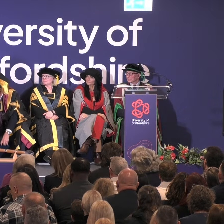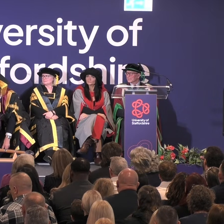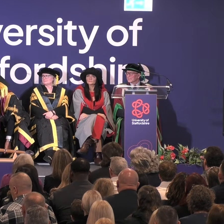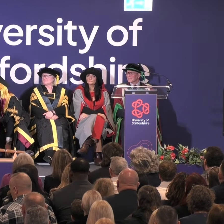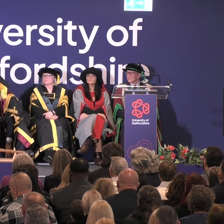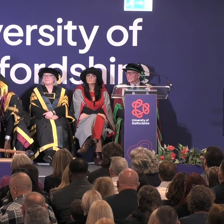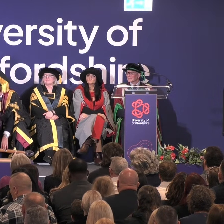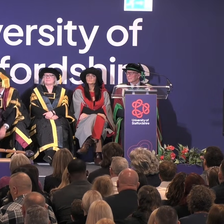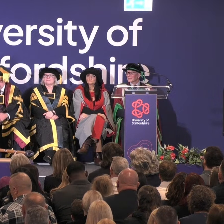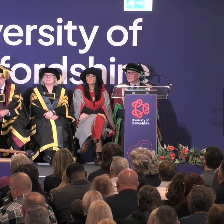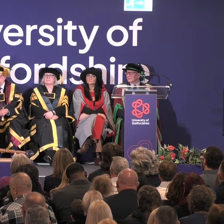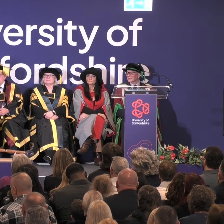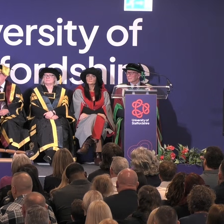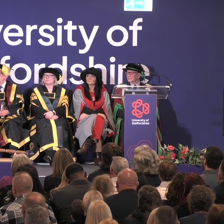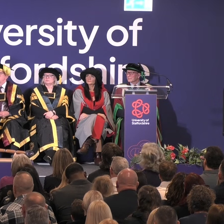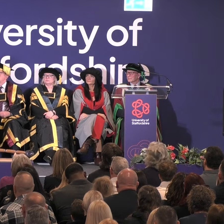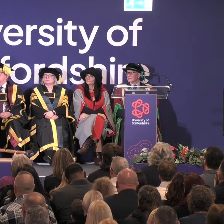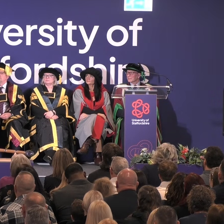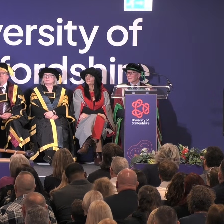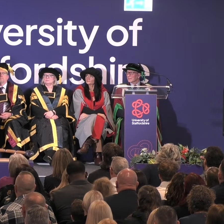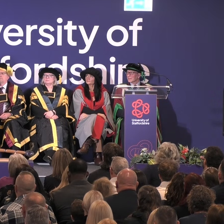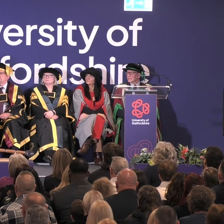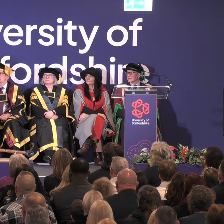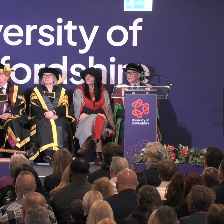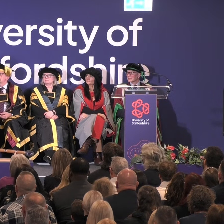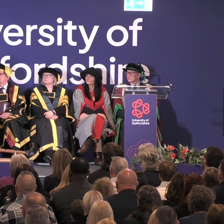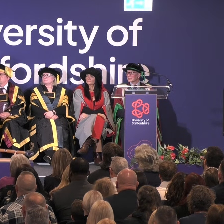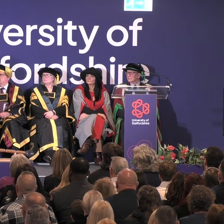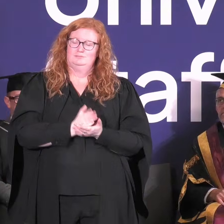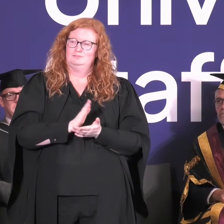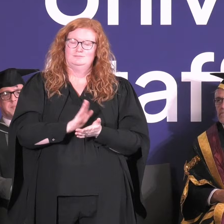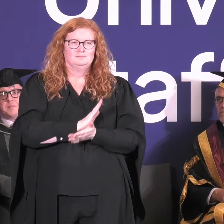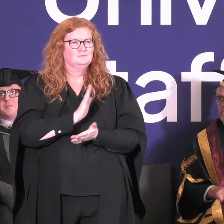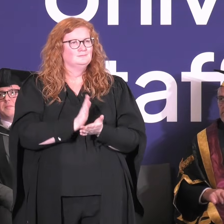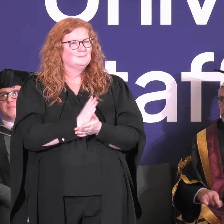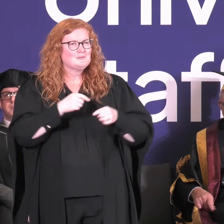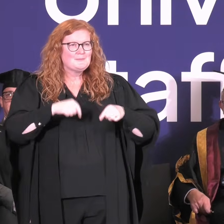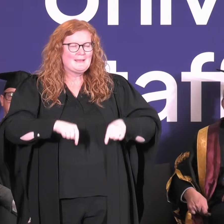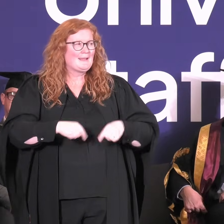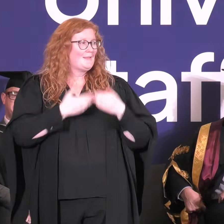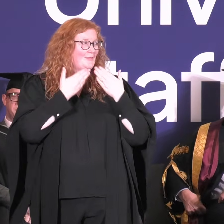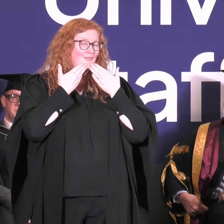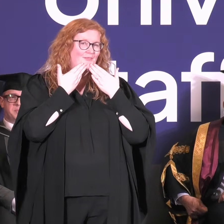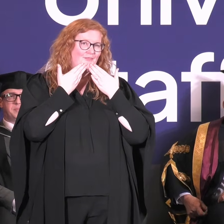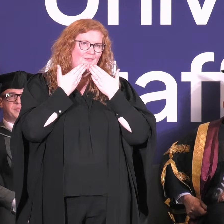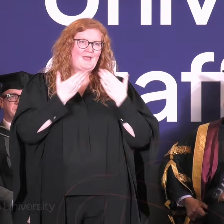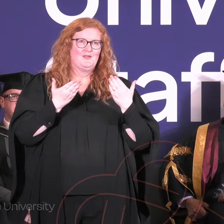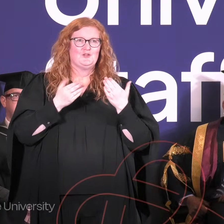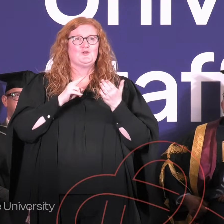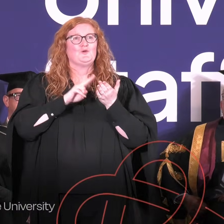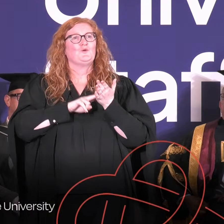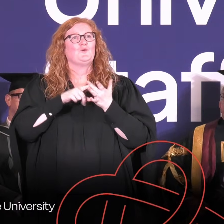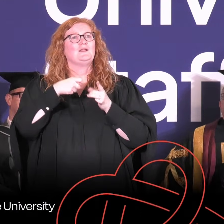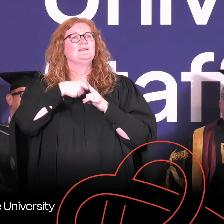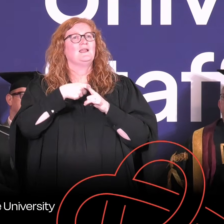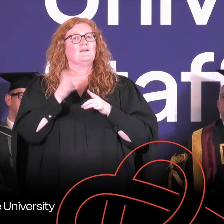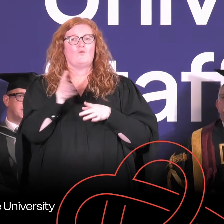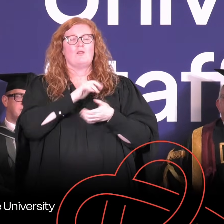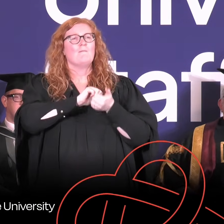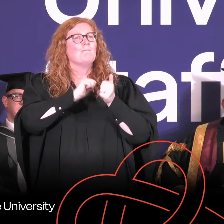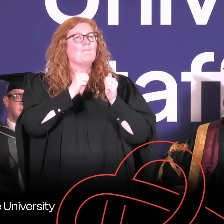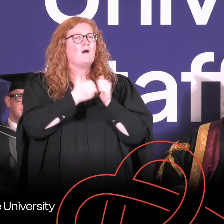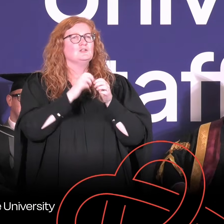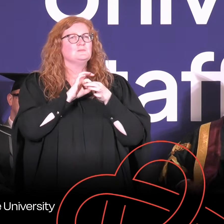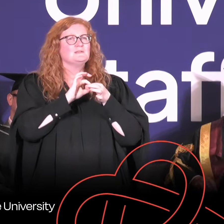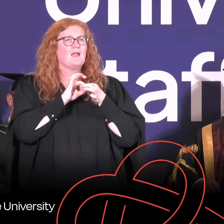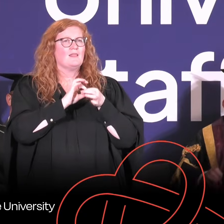Thank you very much, Vice-Chancellor. It's a real pleasure to be here. Thank you very much, Nick, for all our partnership together, and a